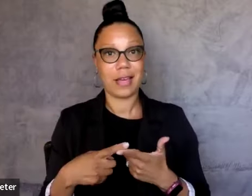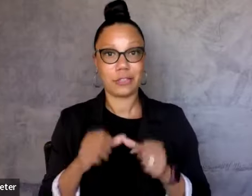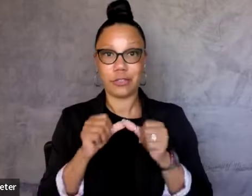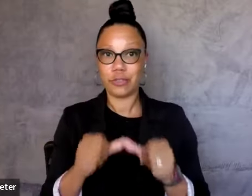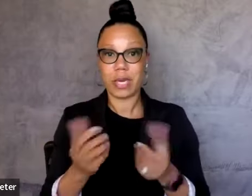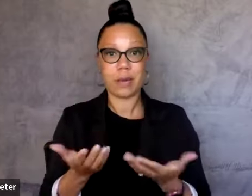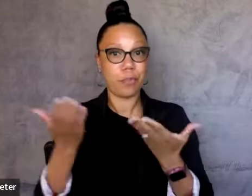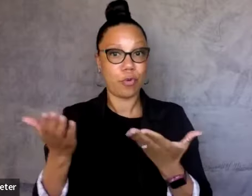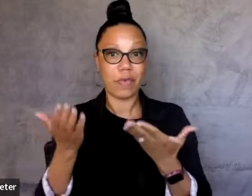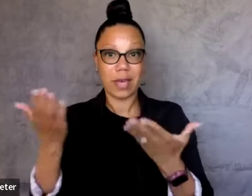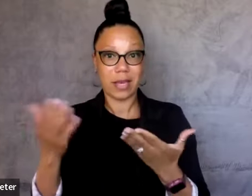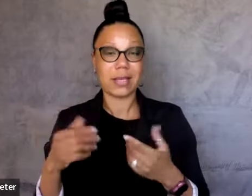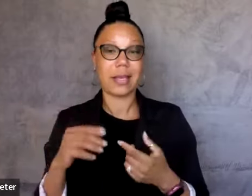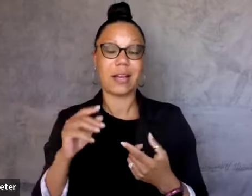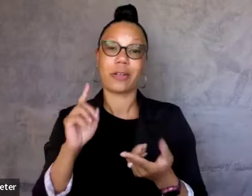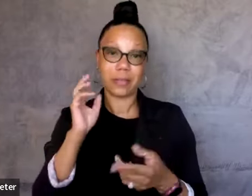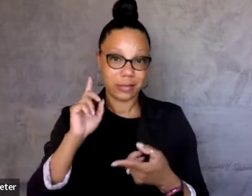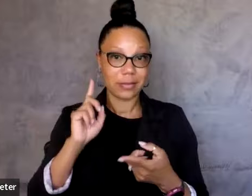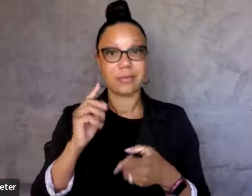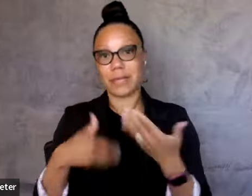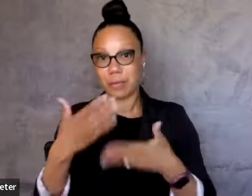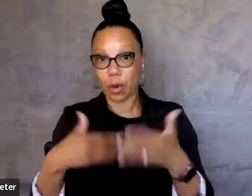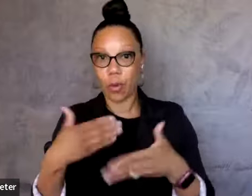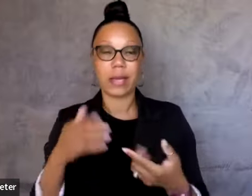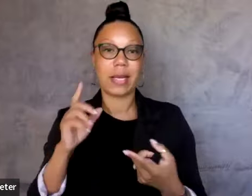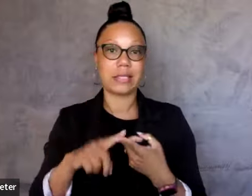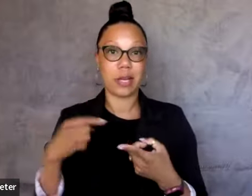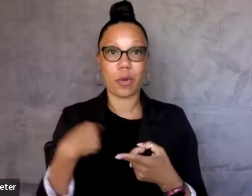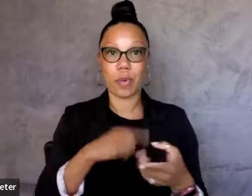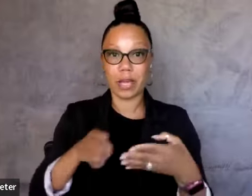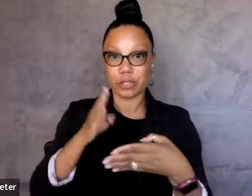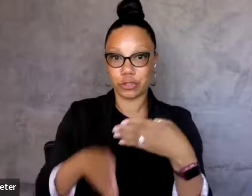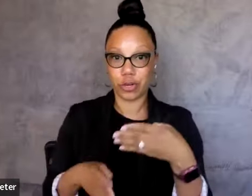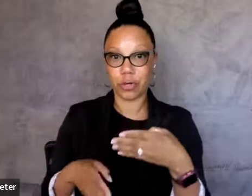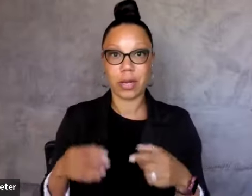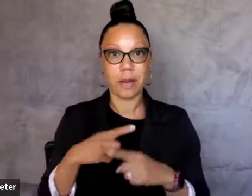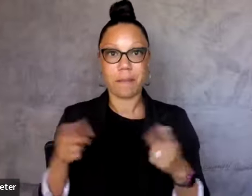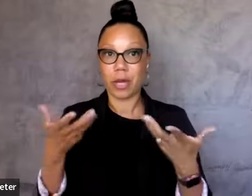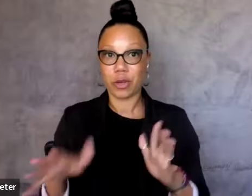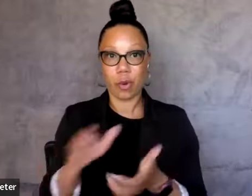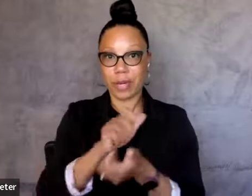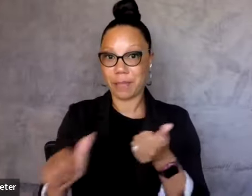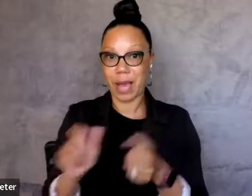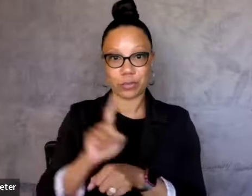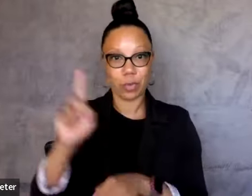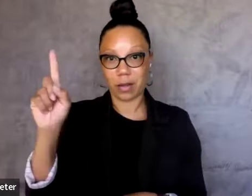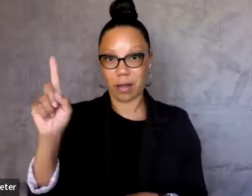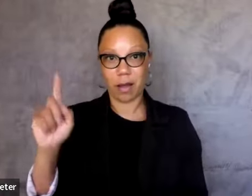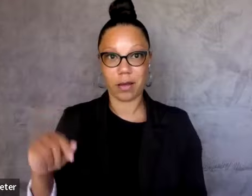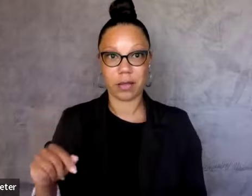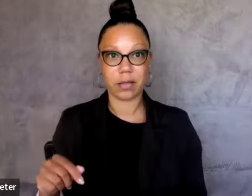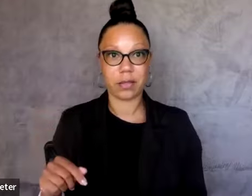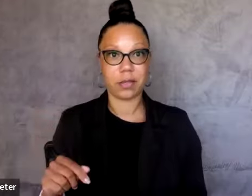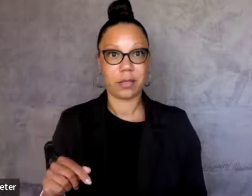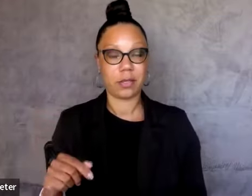motion to adjourn. Okay. I mean, ordinarily you would just adjourn, but you've blown past the 1 p.m. time limit, so I think we Are have a you going to lose technical-